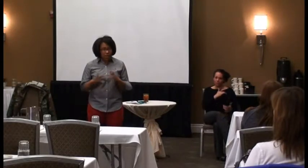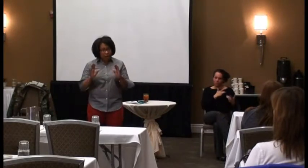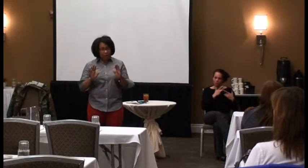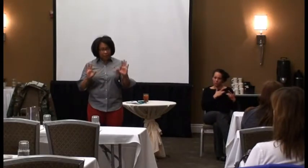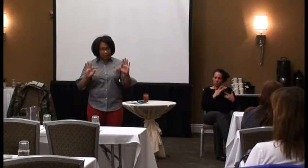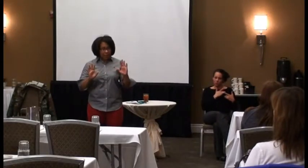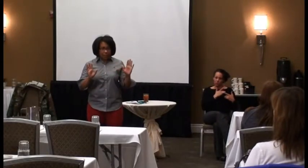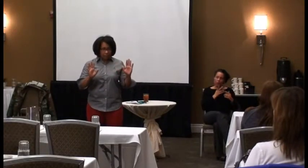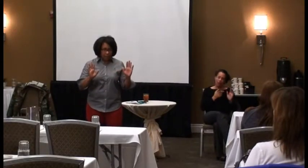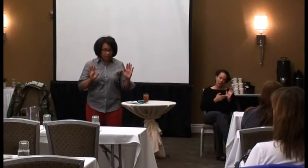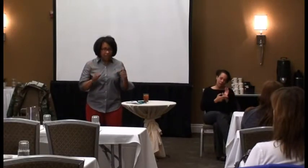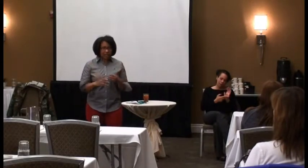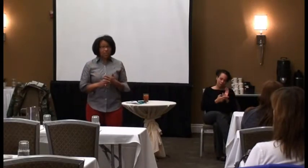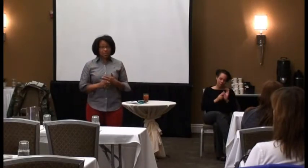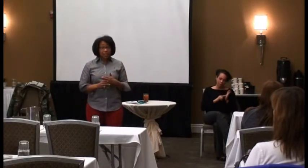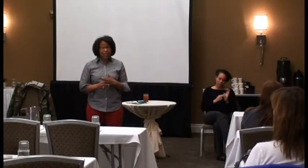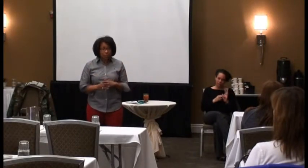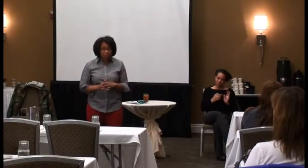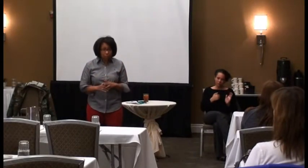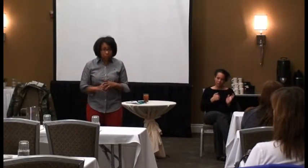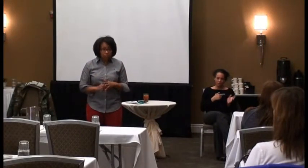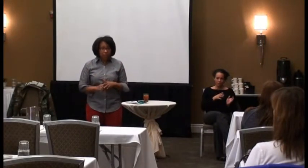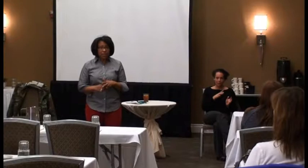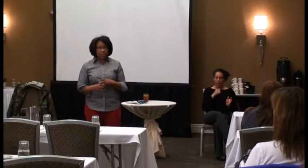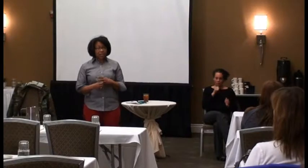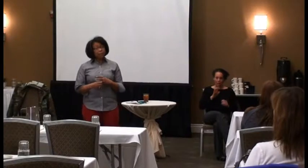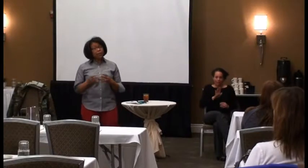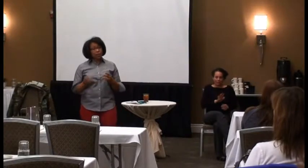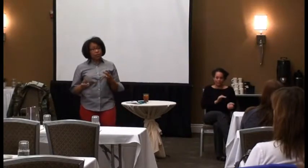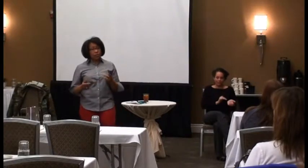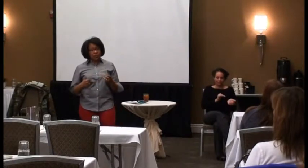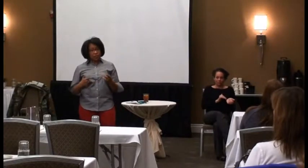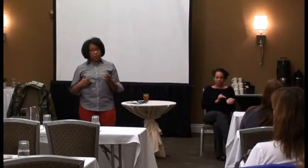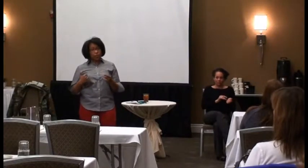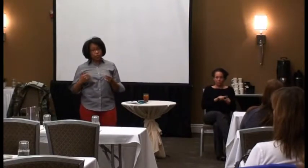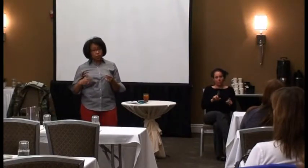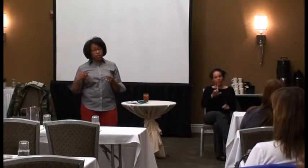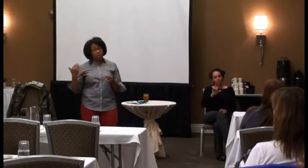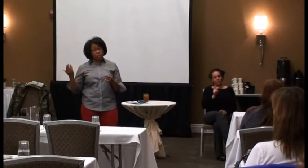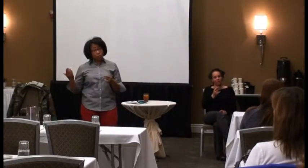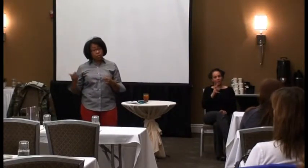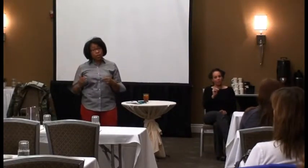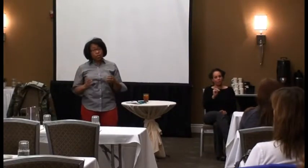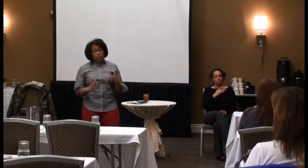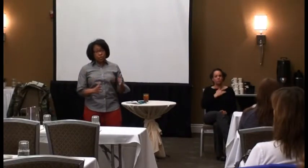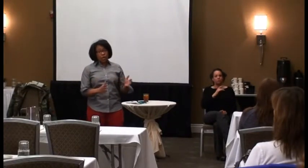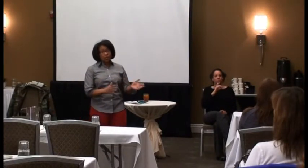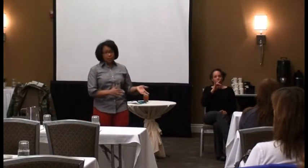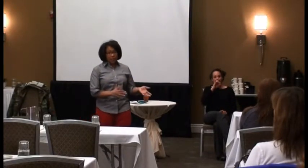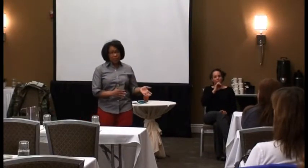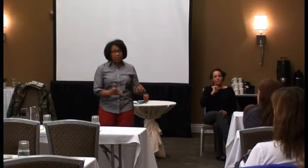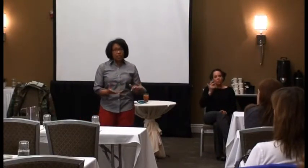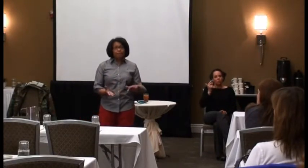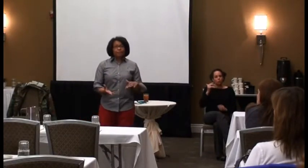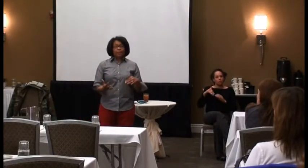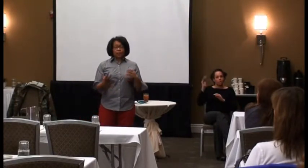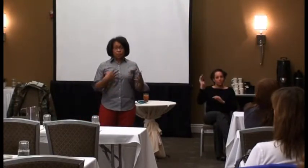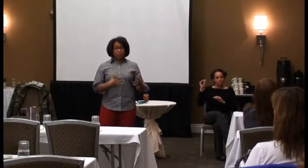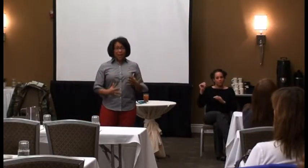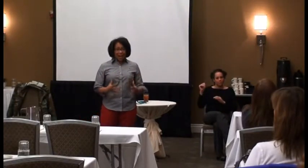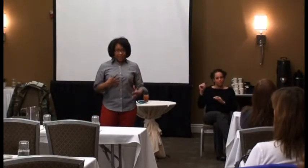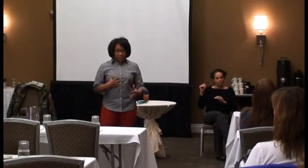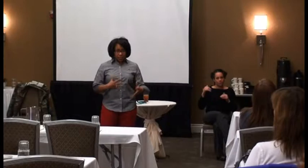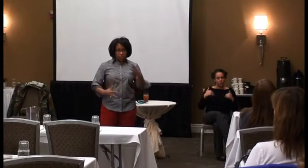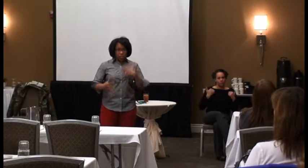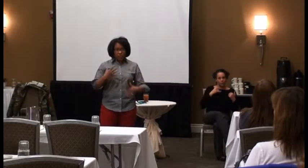concern, honestly, and I as a doctor, is the lithium. Lithium is typically approved for kids who are 13 and older. So younger kids, their